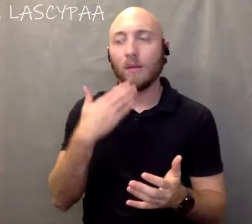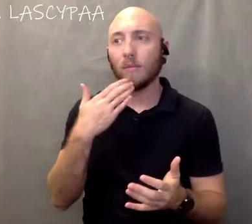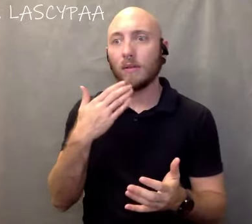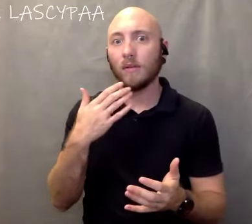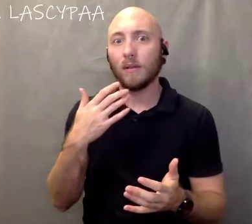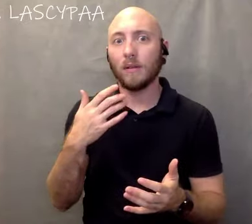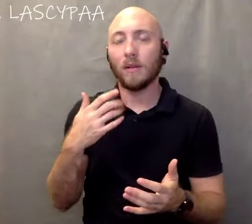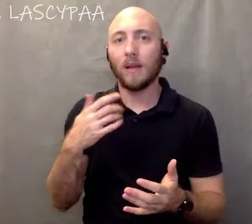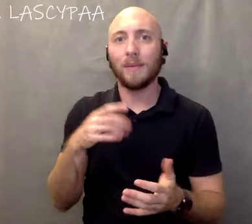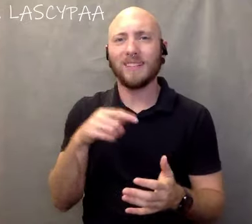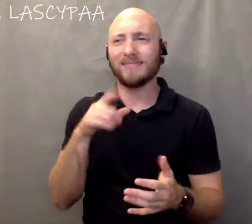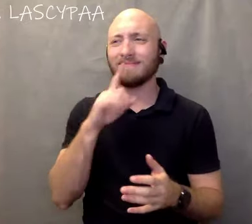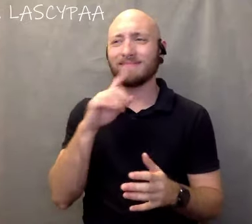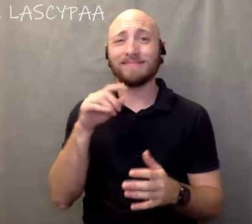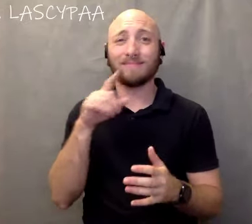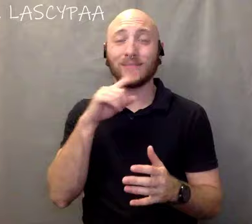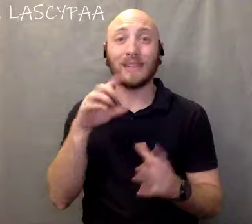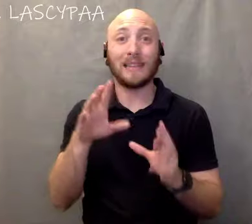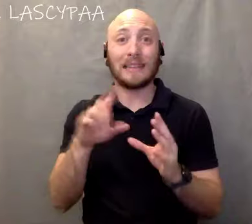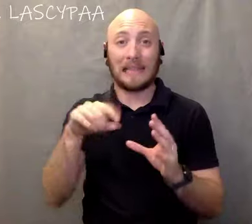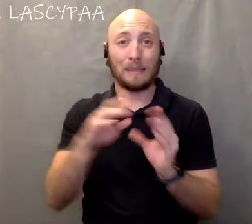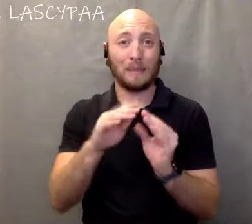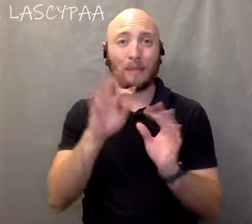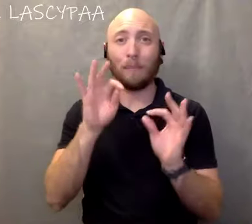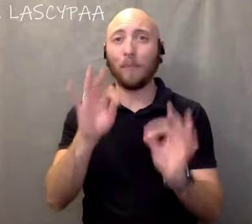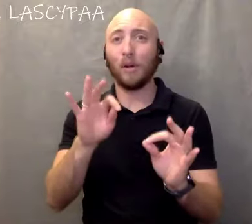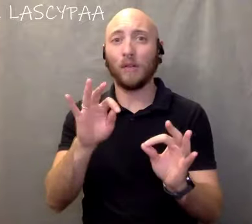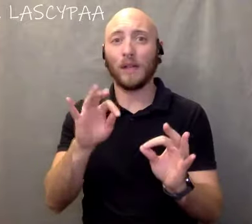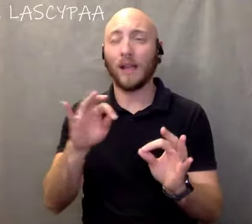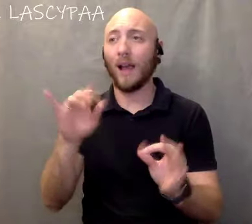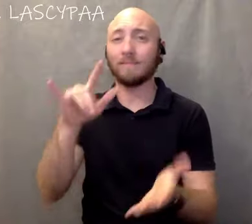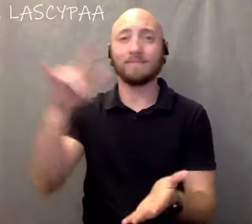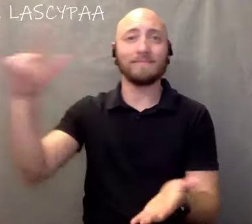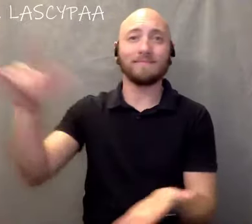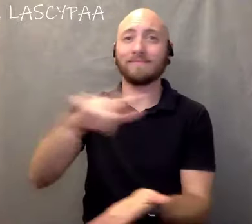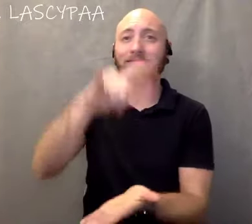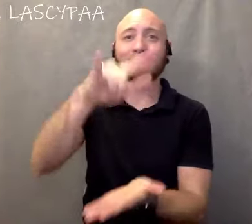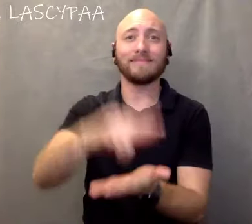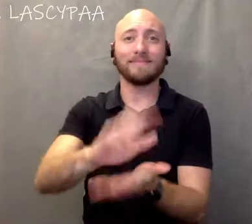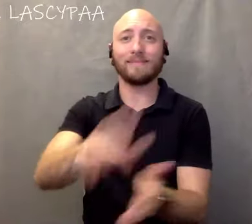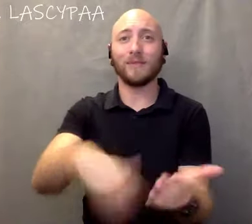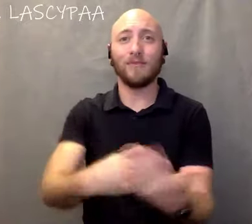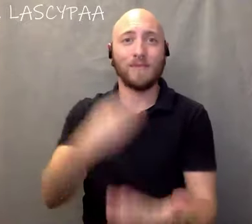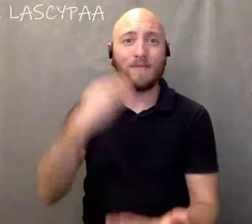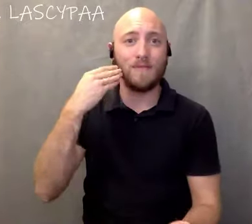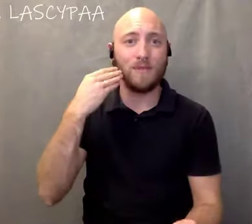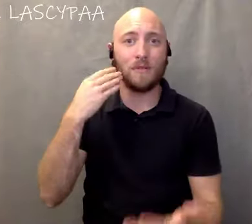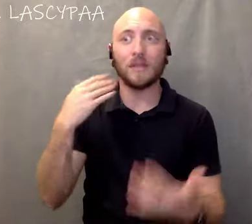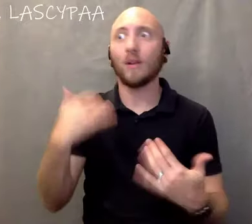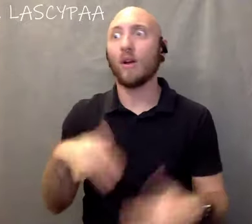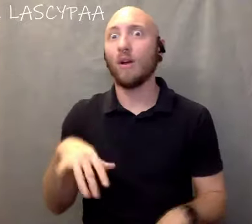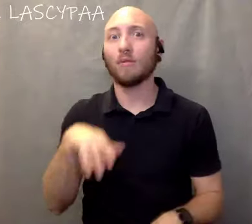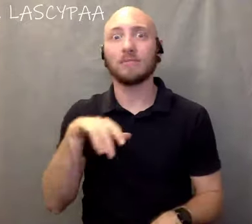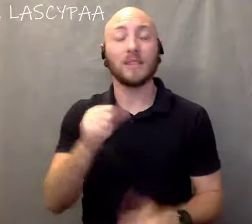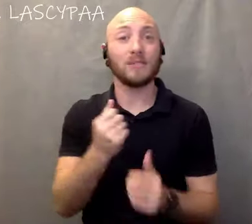Alaska. It was like a little splash of like, oh yeah, you remember your freedom? We're gonna remind you of